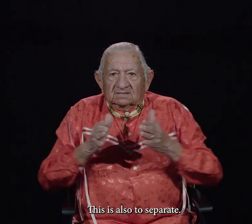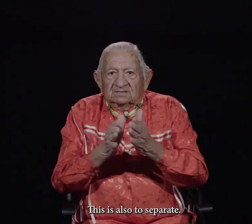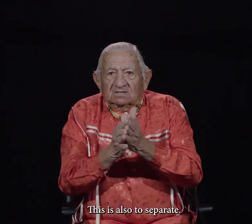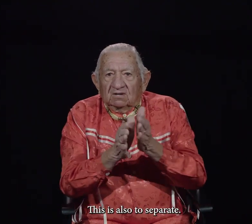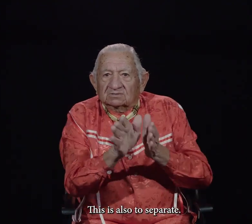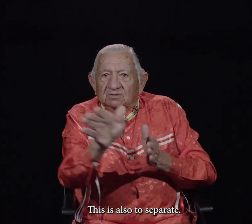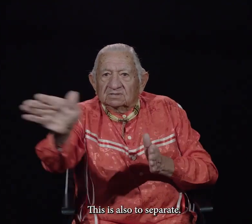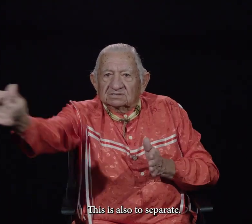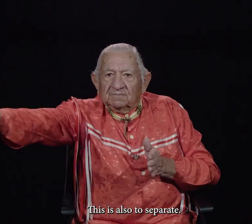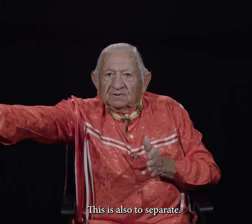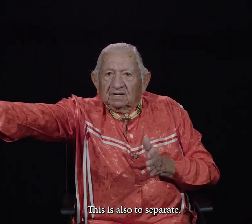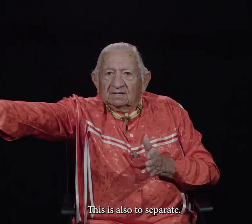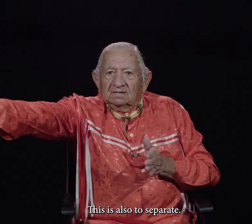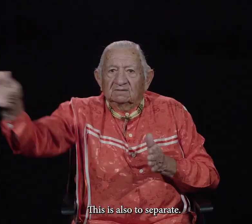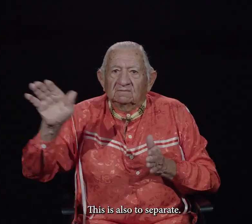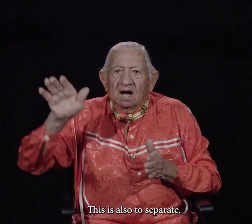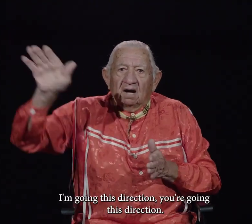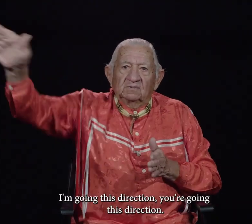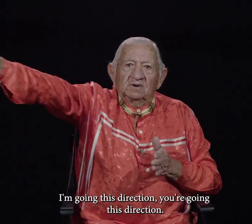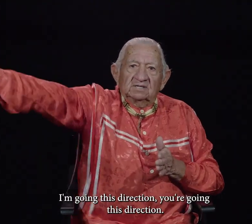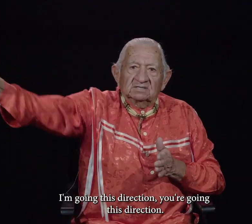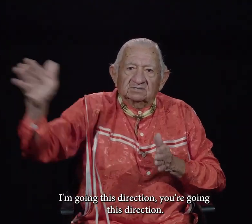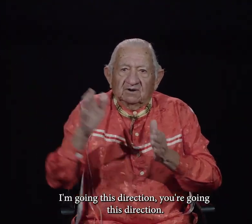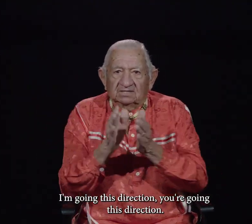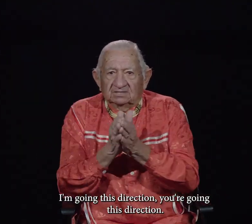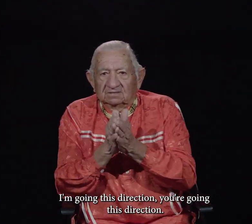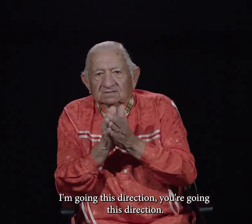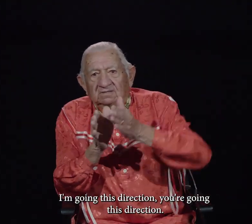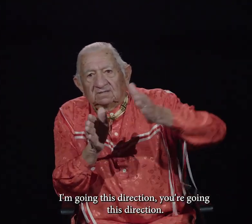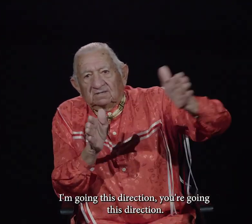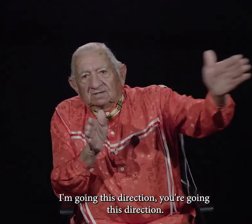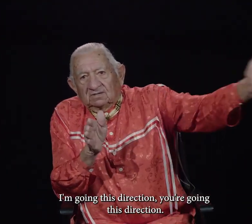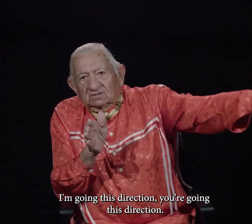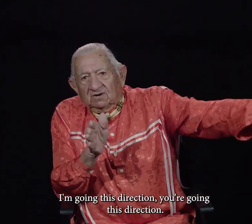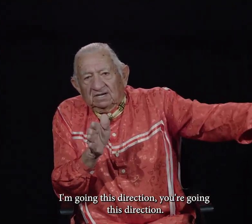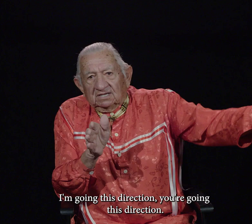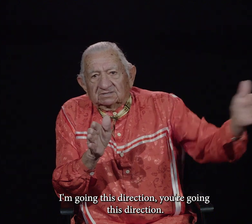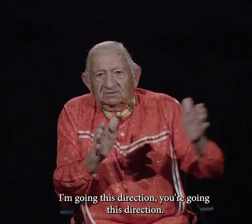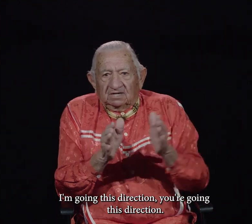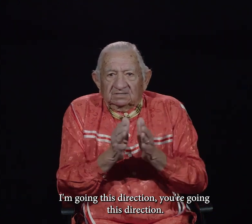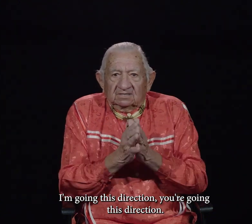This is also to separate. I'm going this direction. You're going this direction.